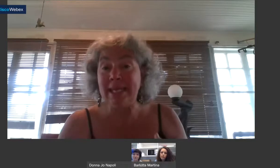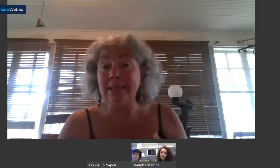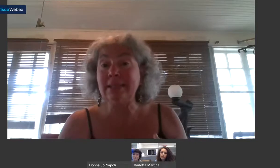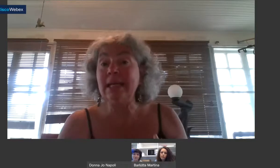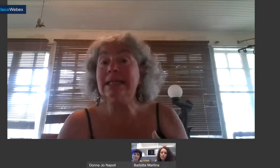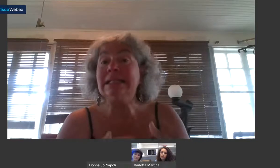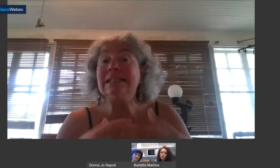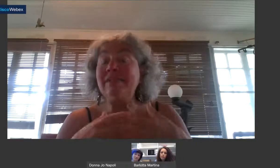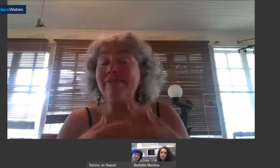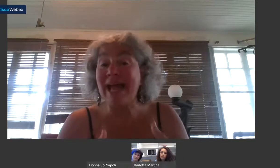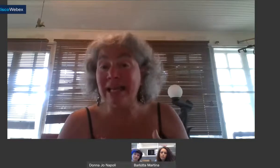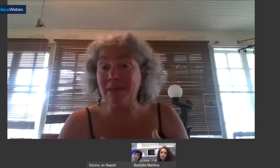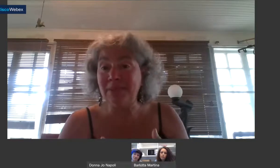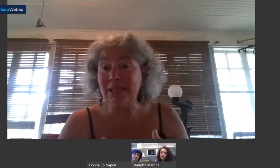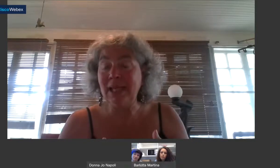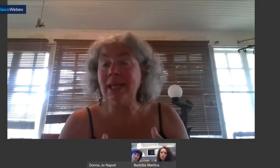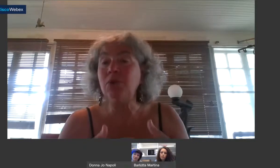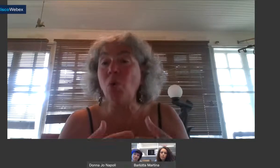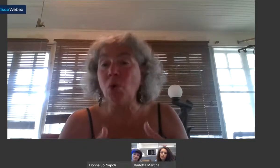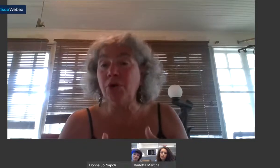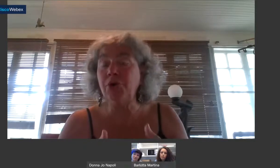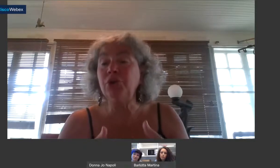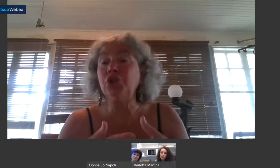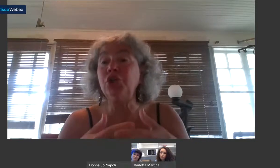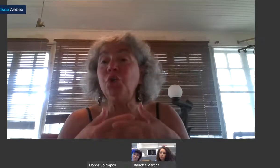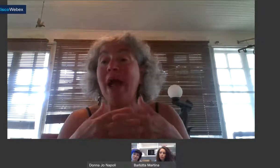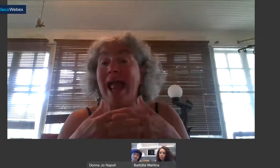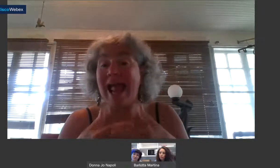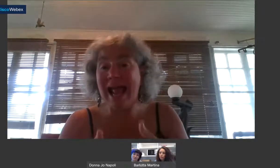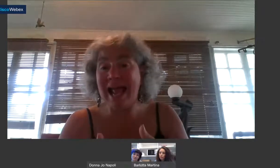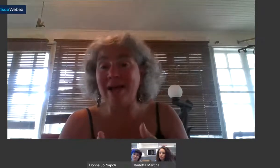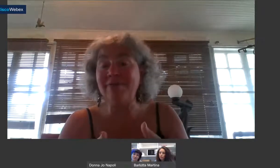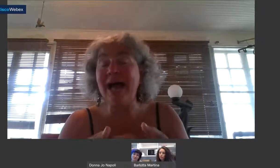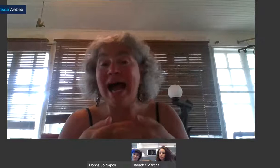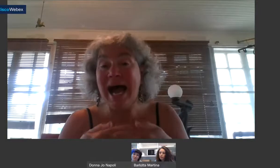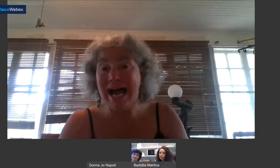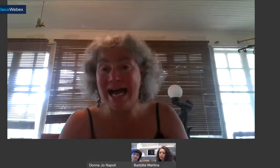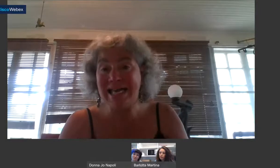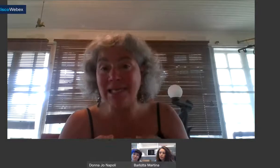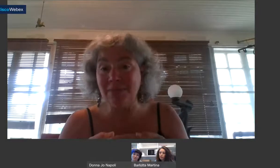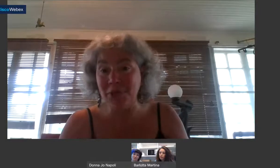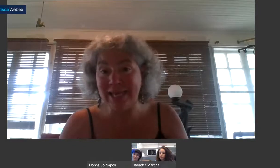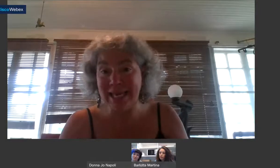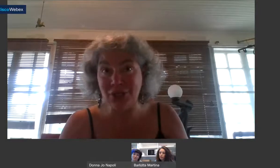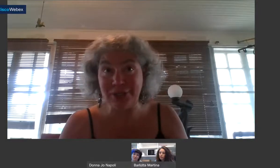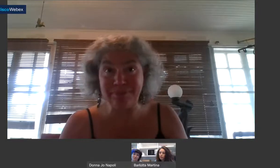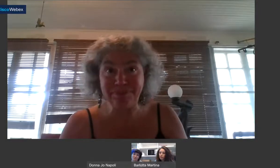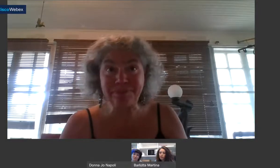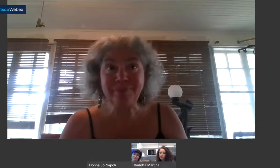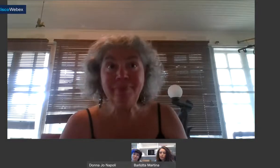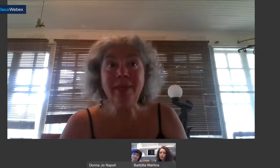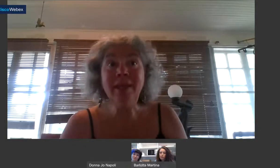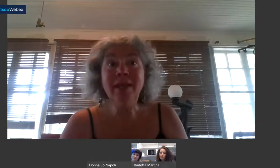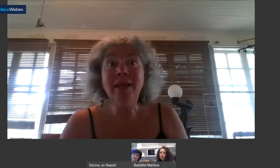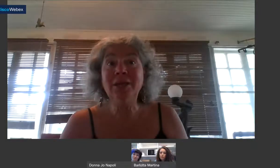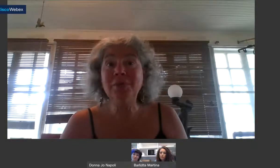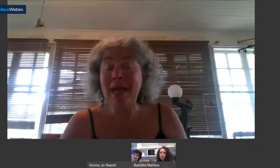beings developed in order to have eye communication. And you might